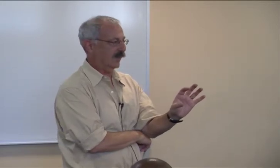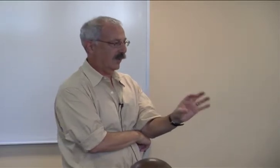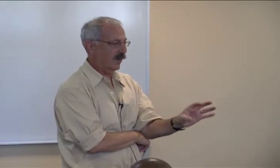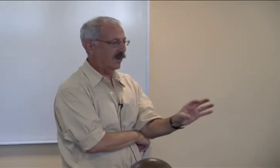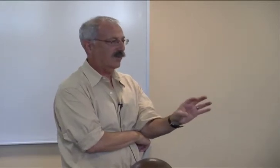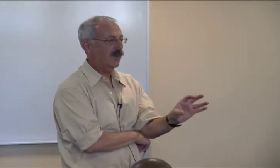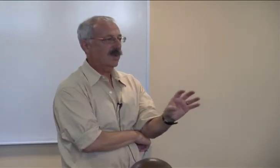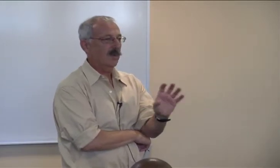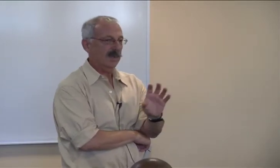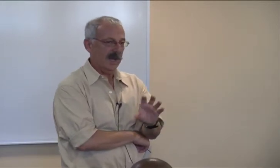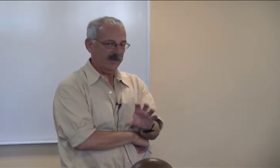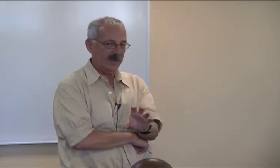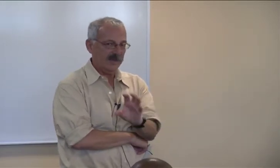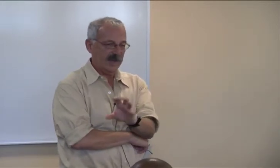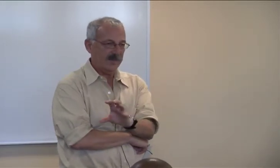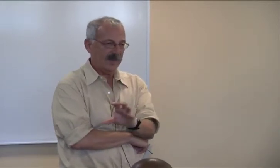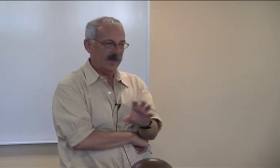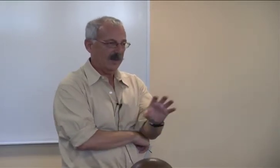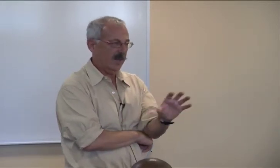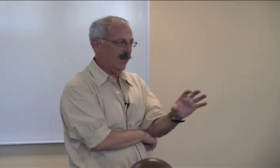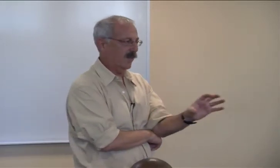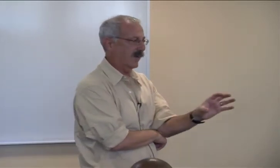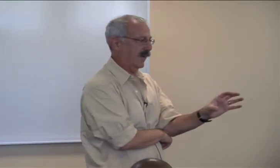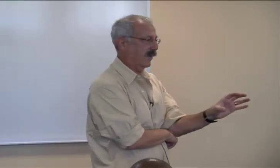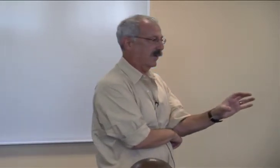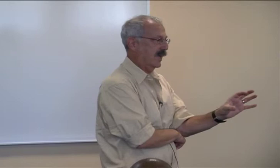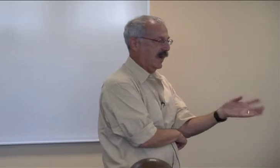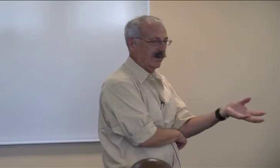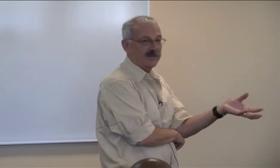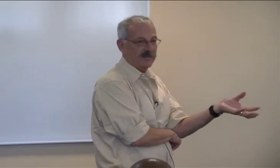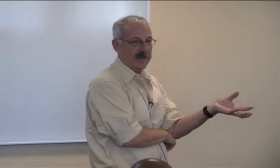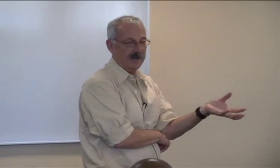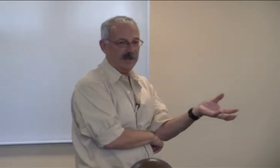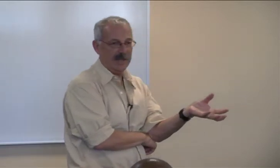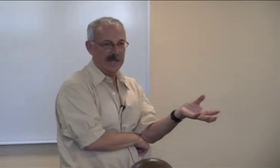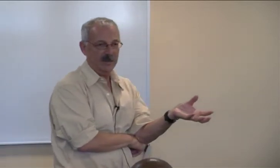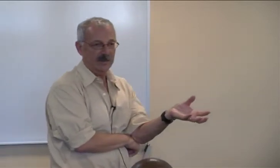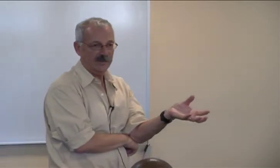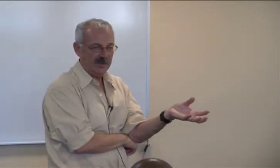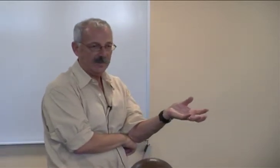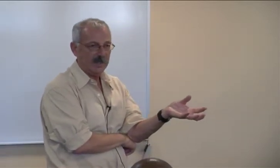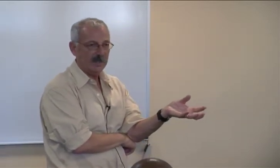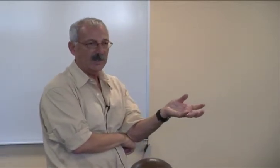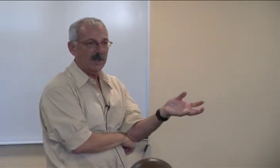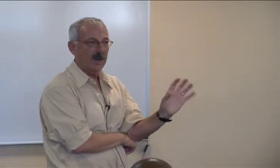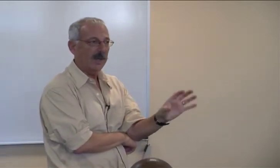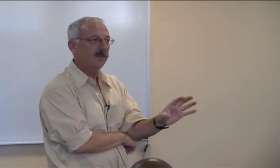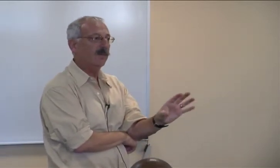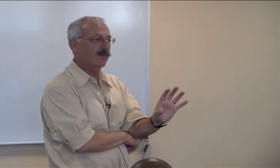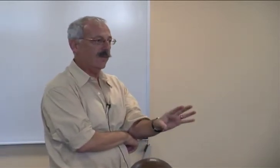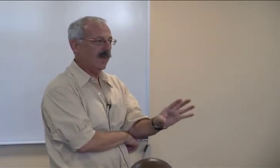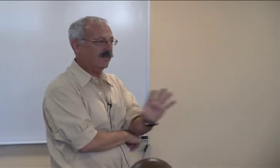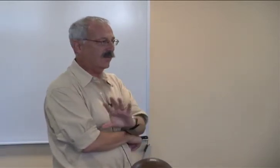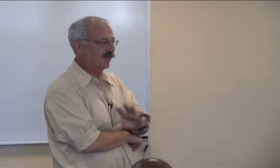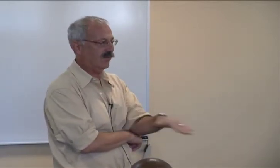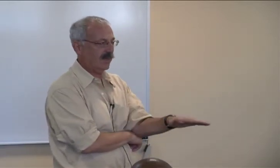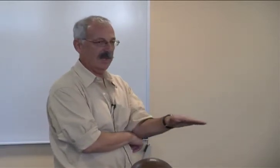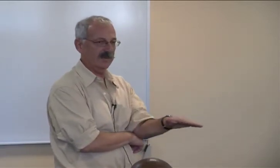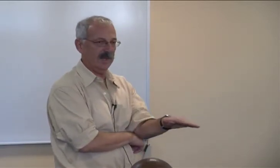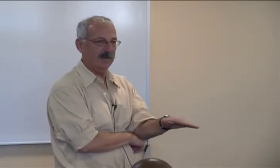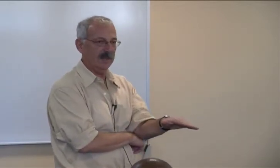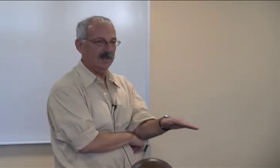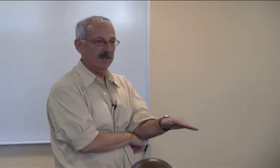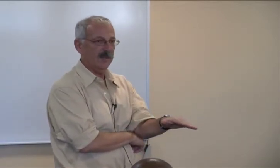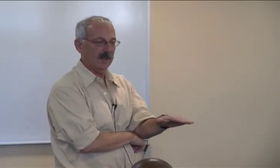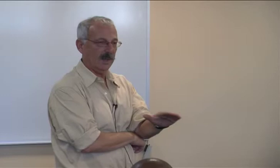be encouraged. I could say the same thing about a number of other areas of merit and or achievement. Right. So that's a straight